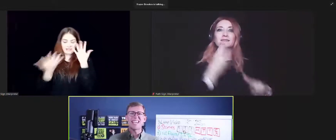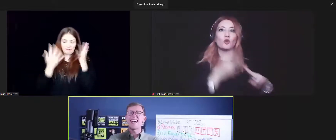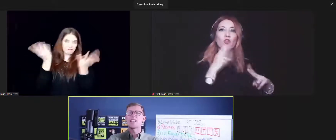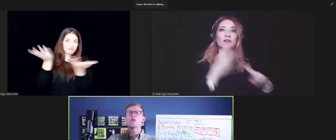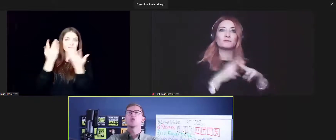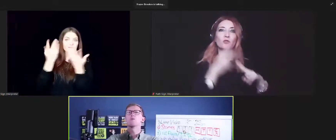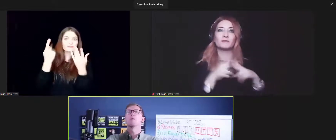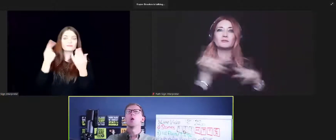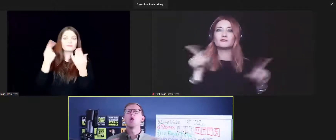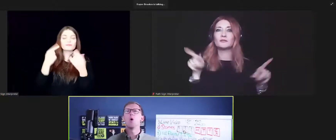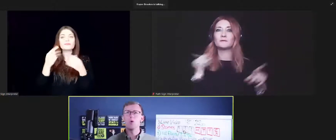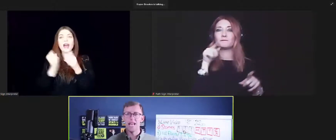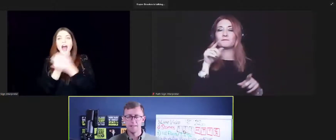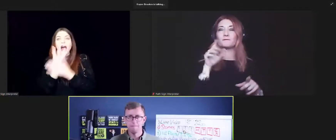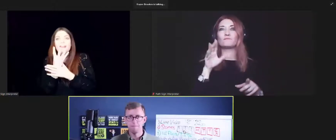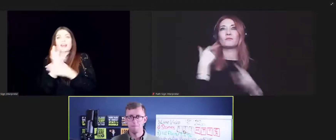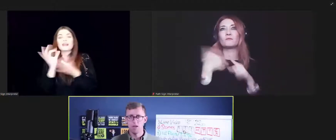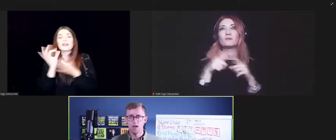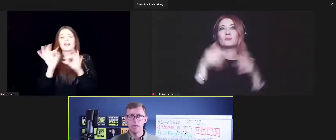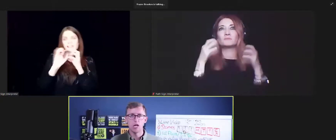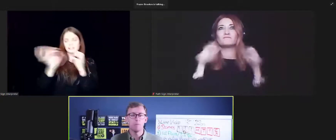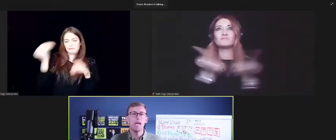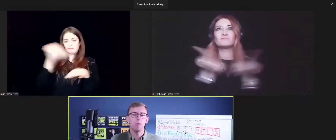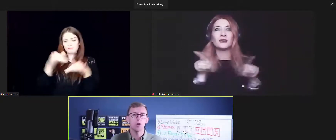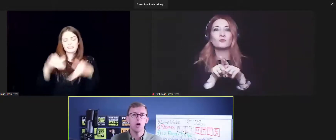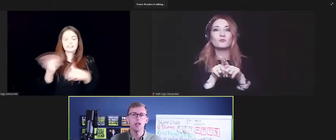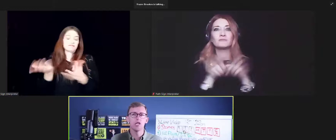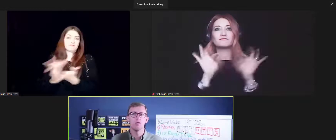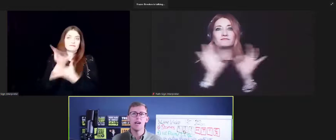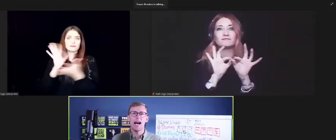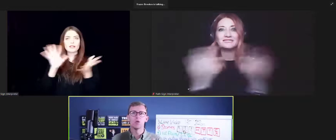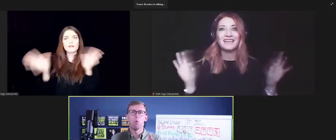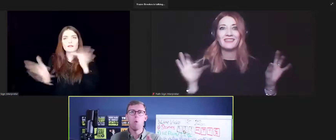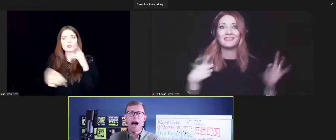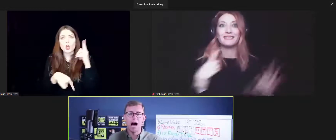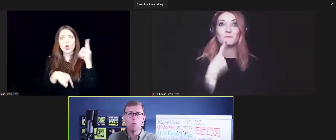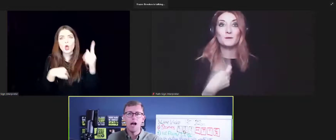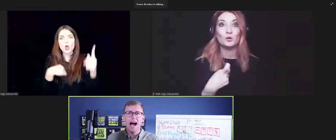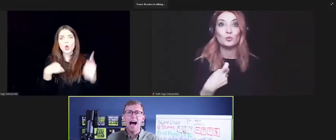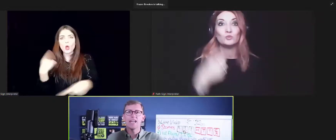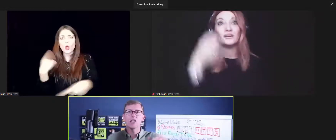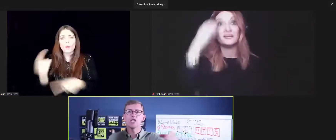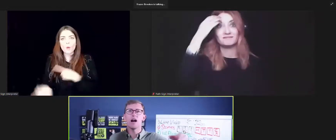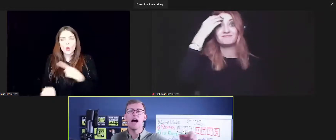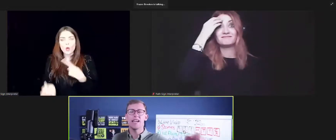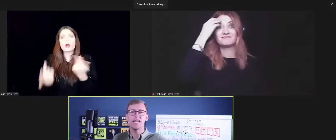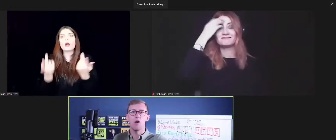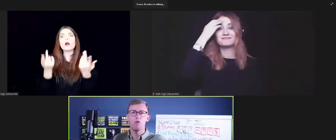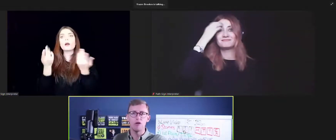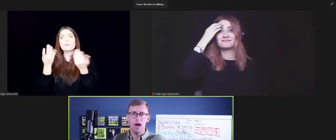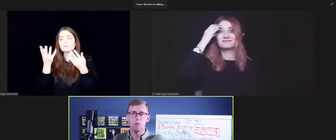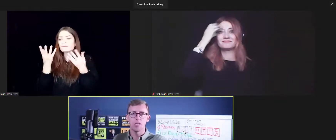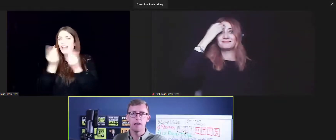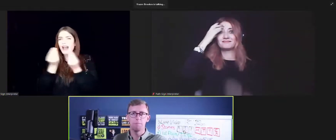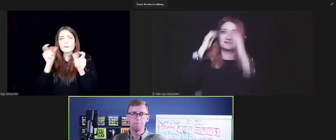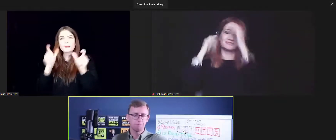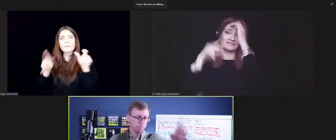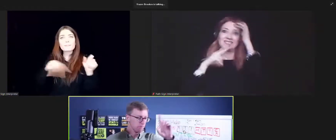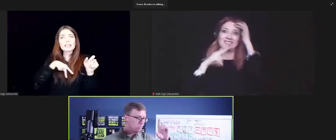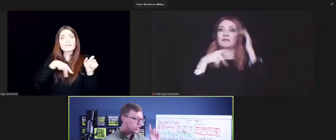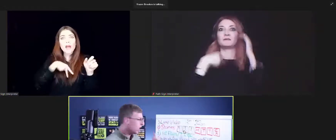It exploded because people started to realize, wow, I can now reach out to